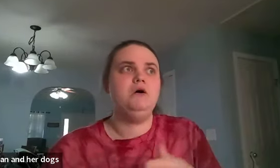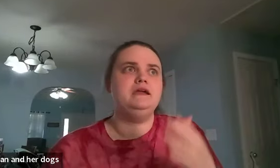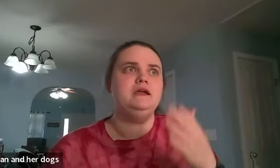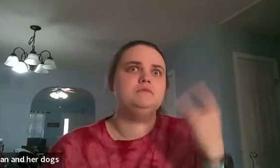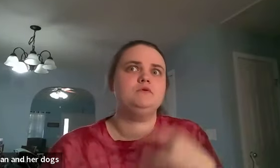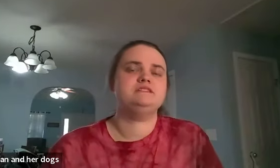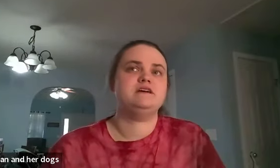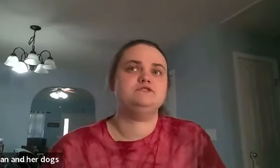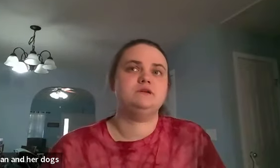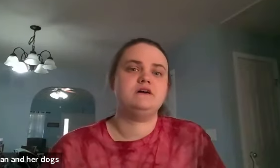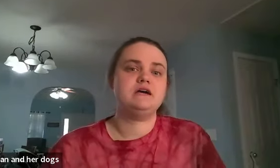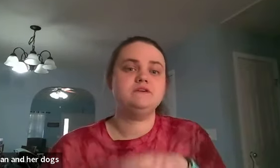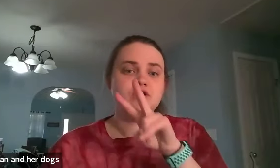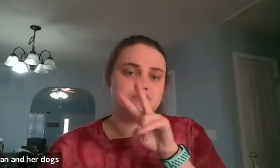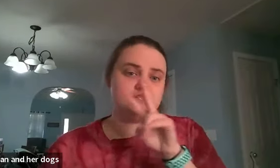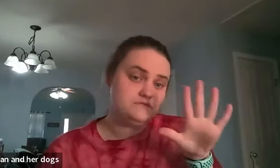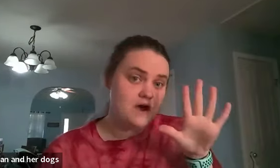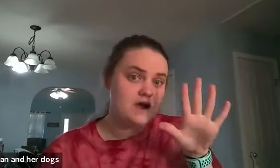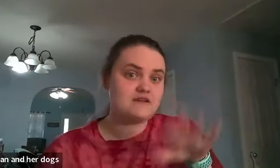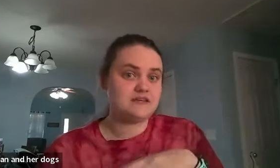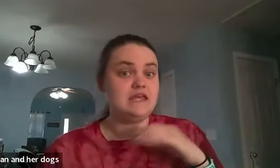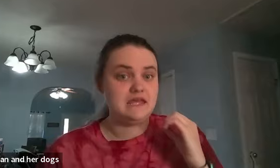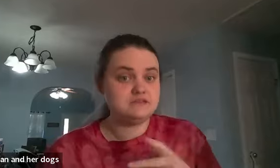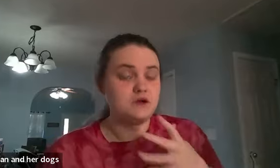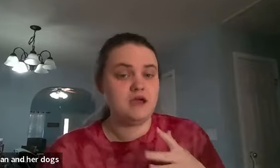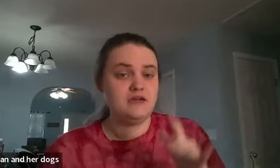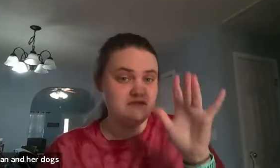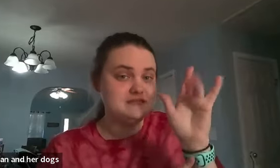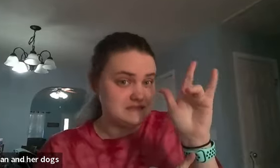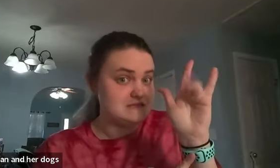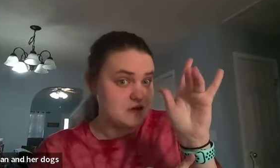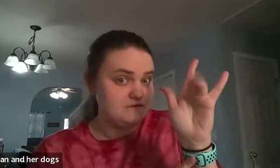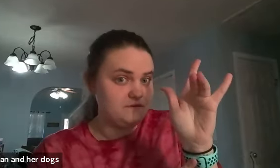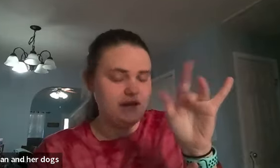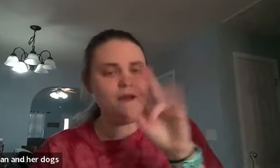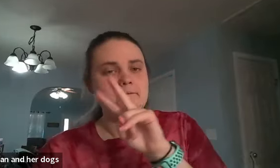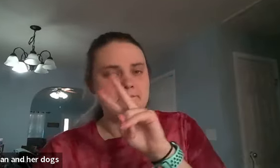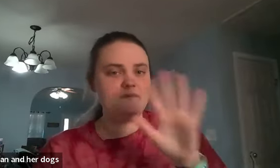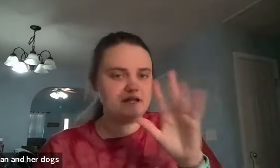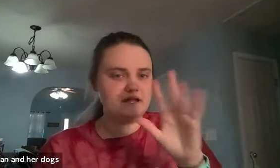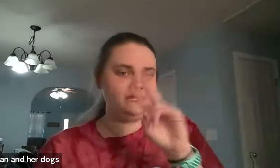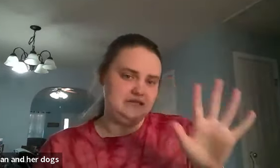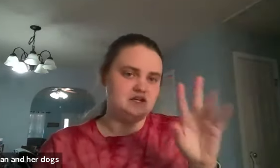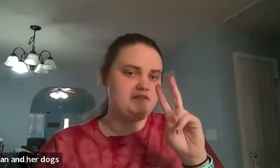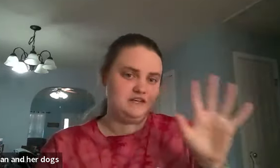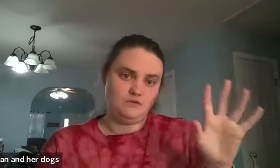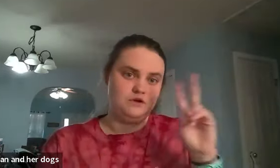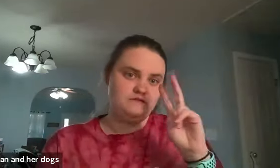I can't remember what's the time for 25. 2, 5 is okay. This is the sign for it, but it's not the end of the world if you